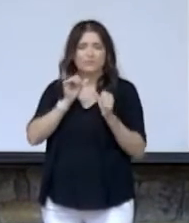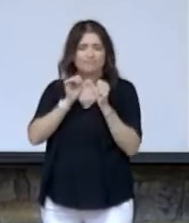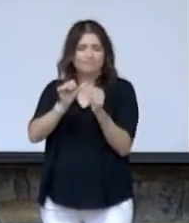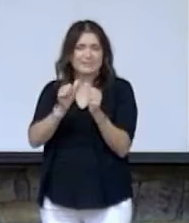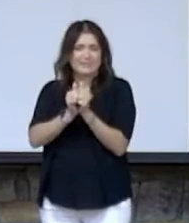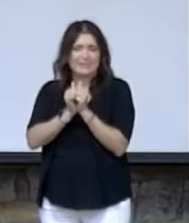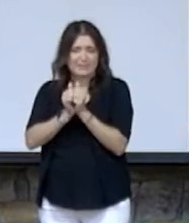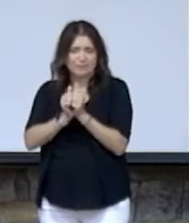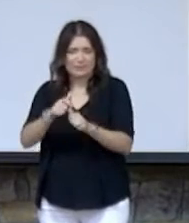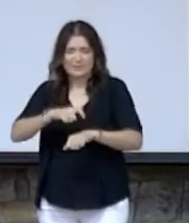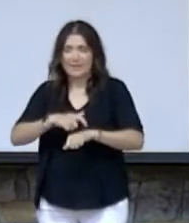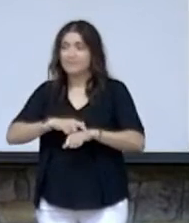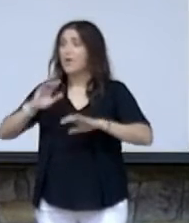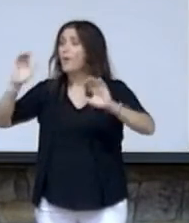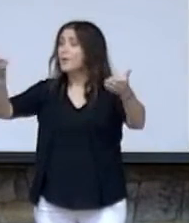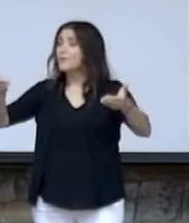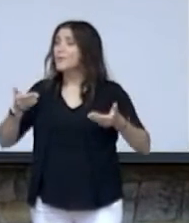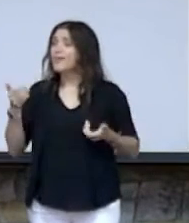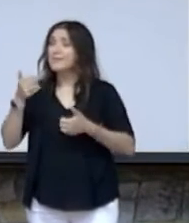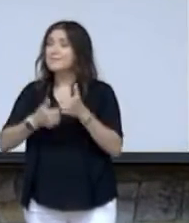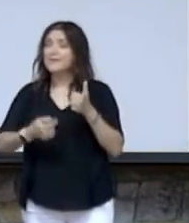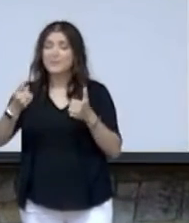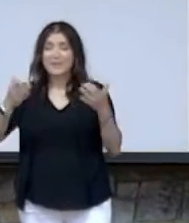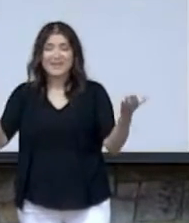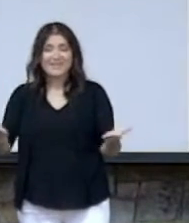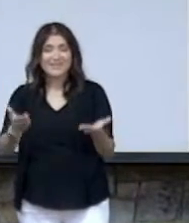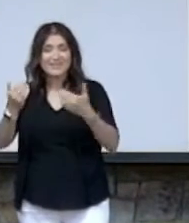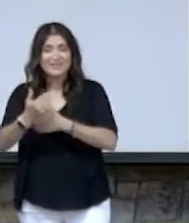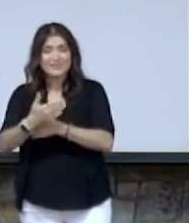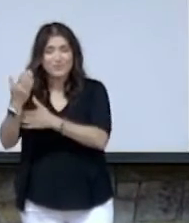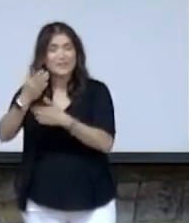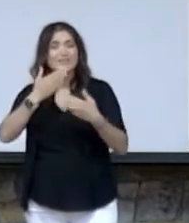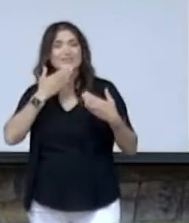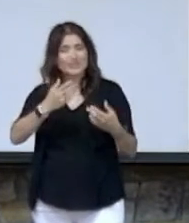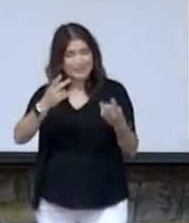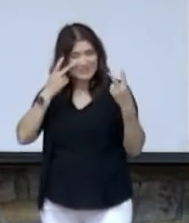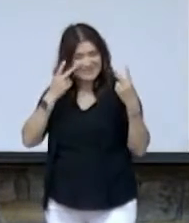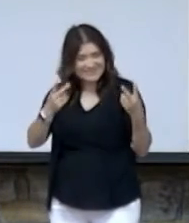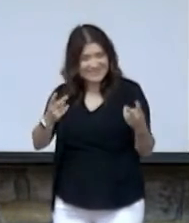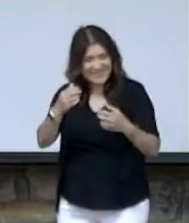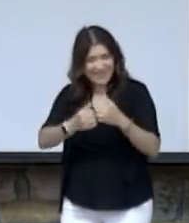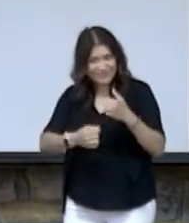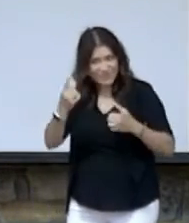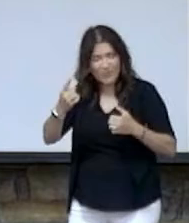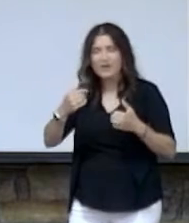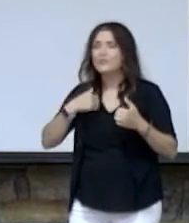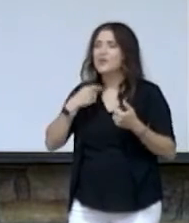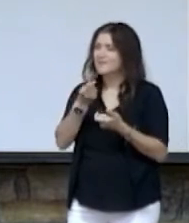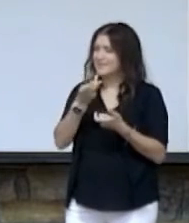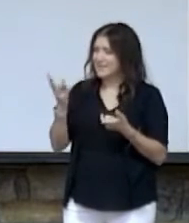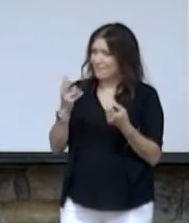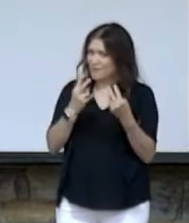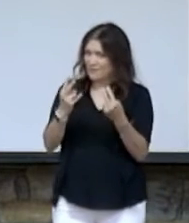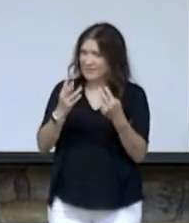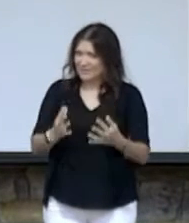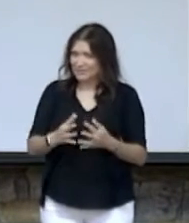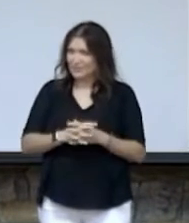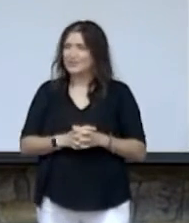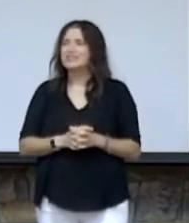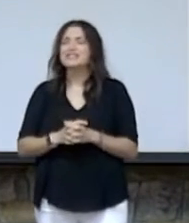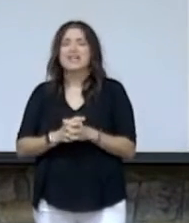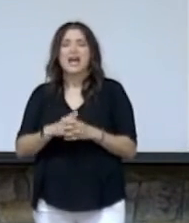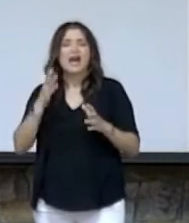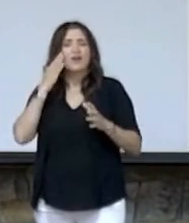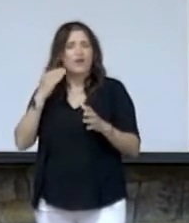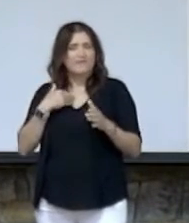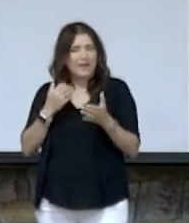together. I want to welcome everybody here this morning. It's good to see everyone. We have several visitors with us. I know I've had